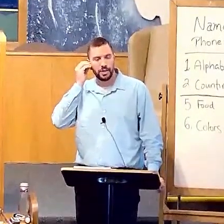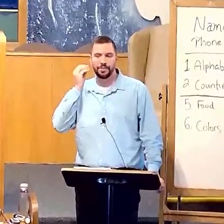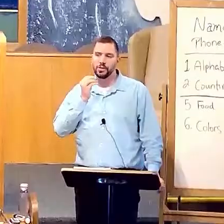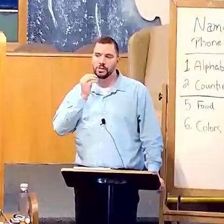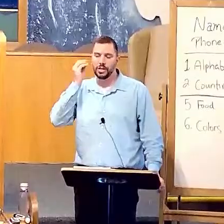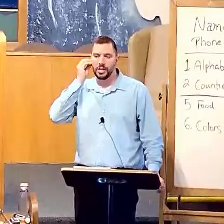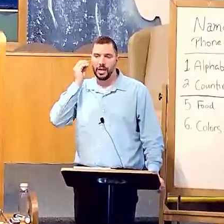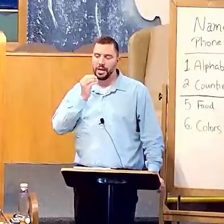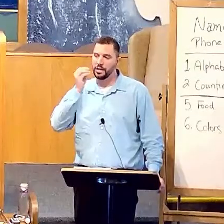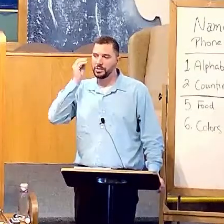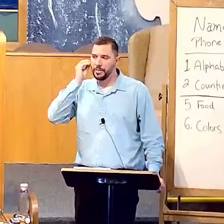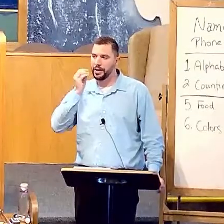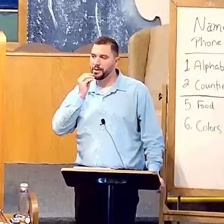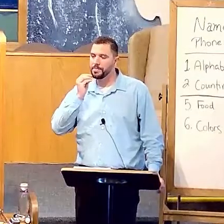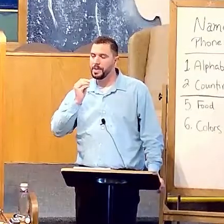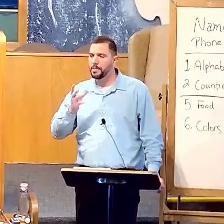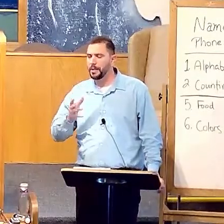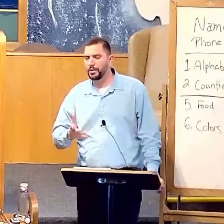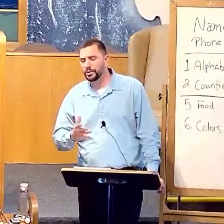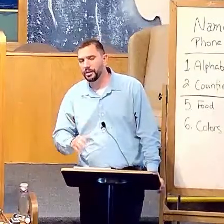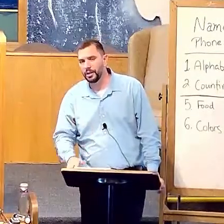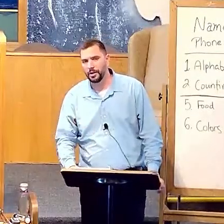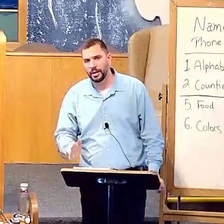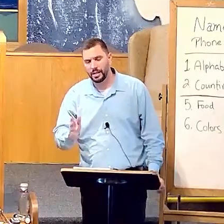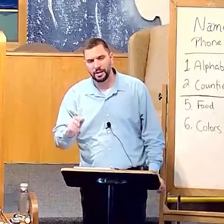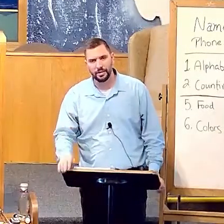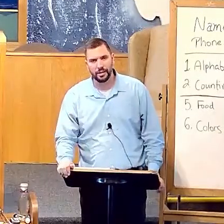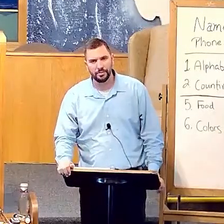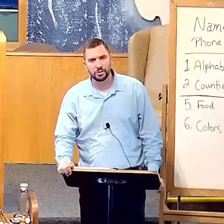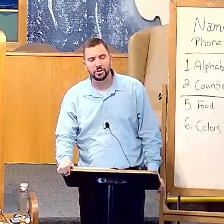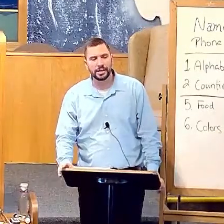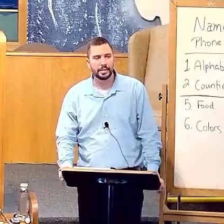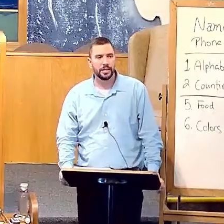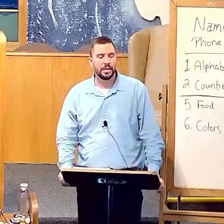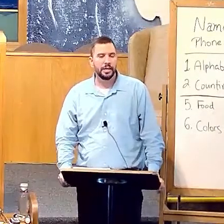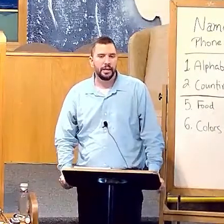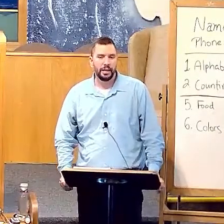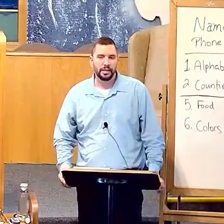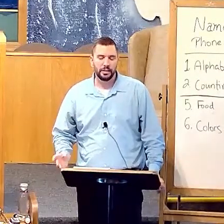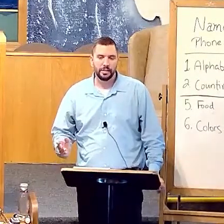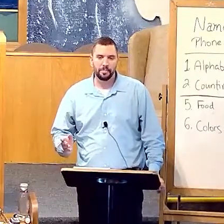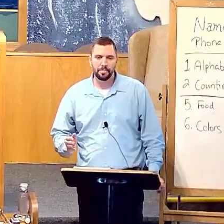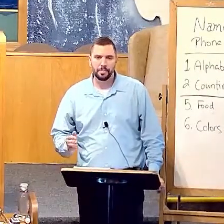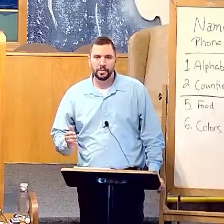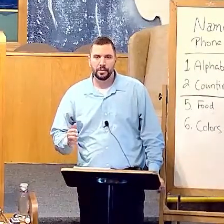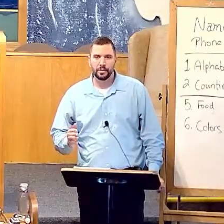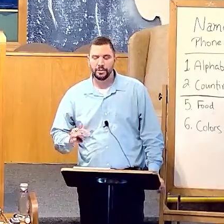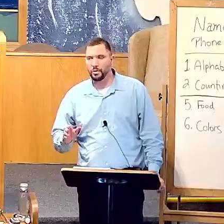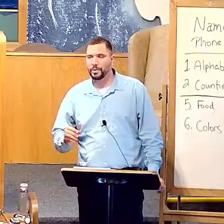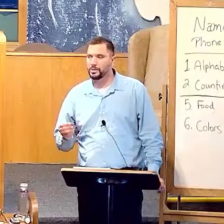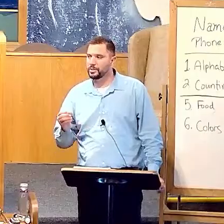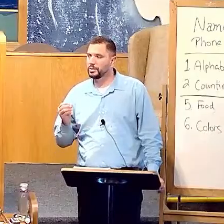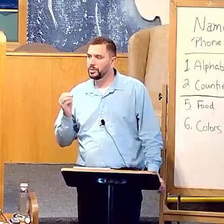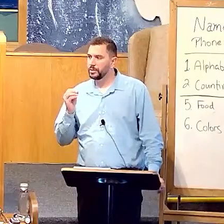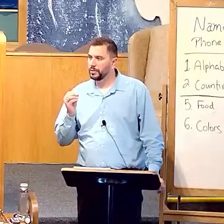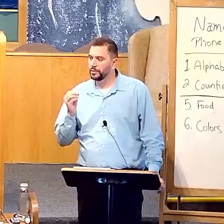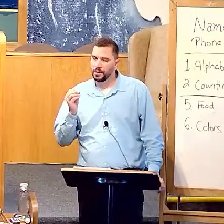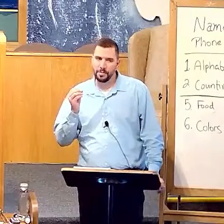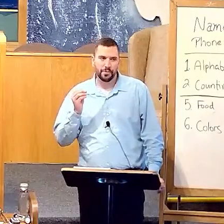first, and it doesn't matter. But I looked it up, or I was corrected, and it's always from the front of your